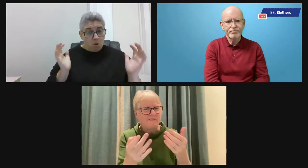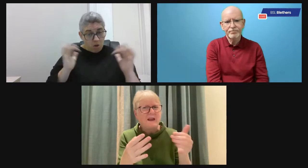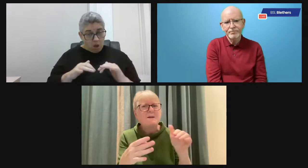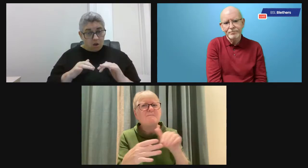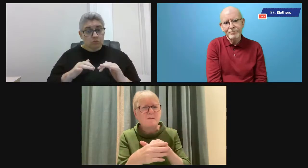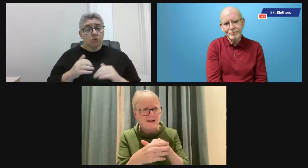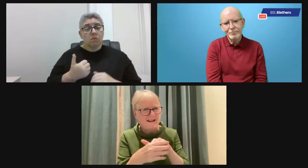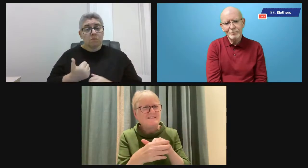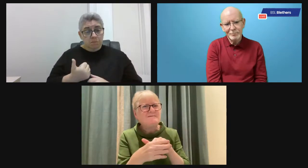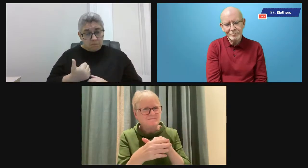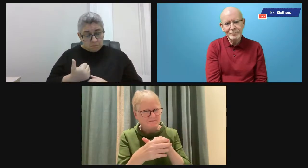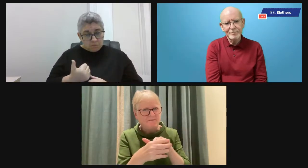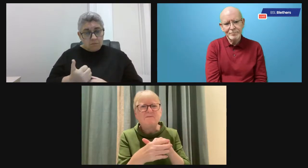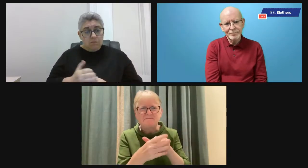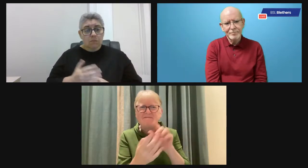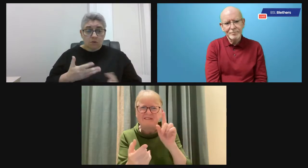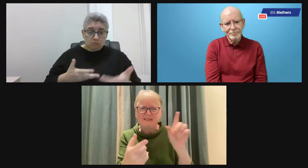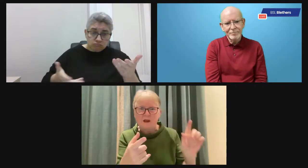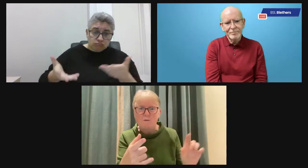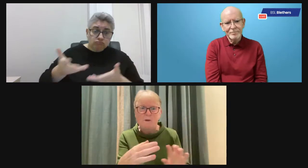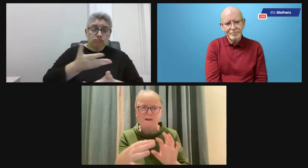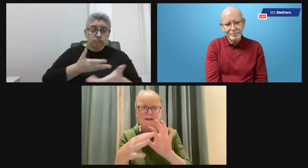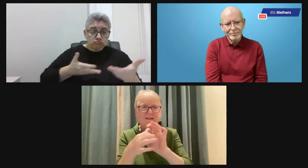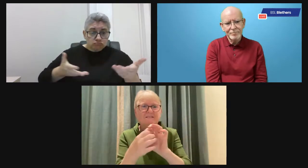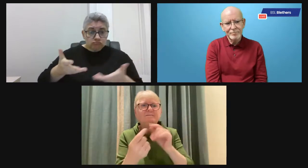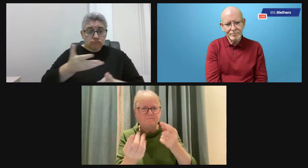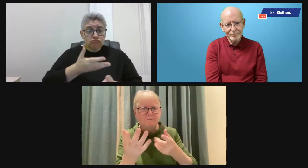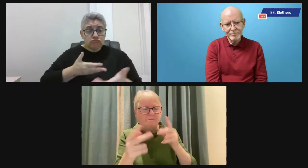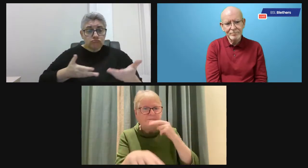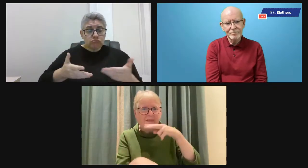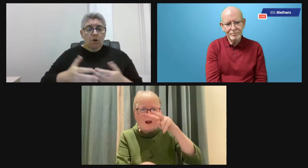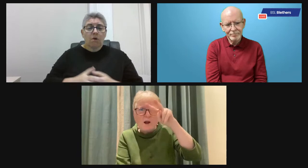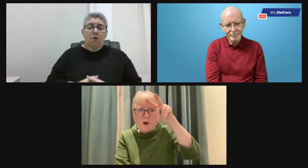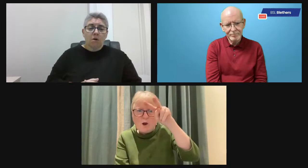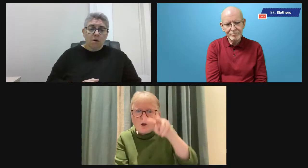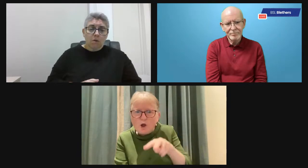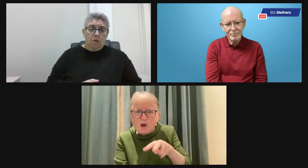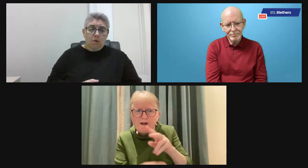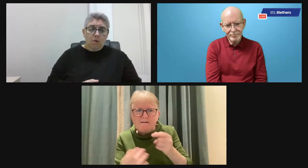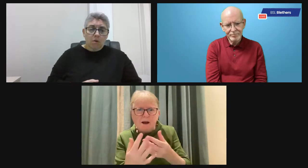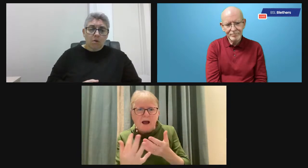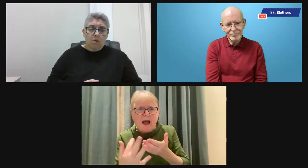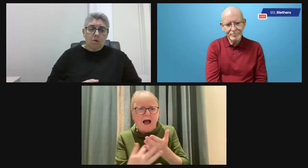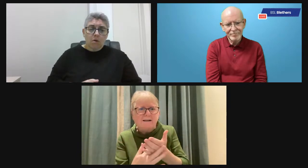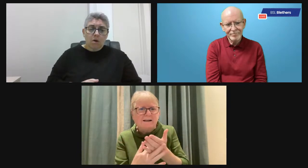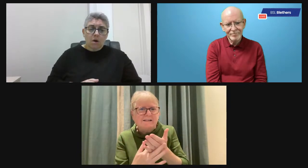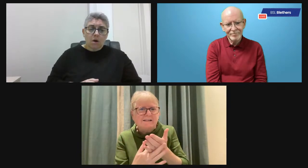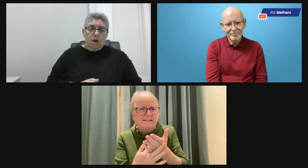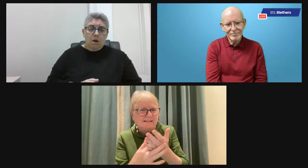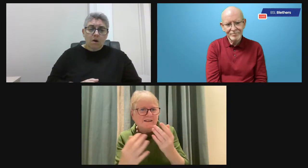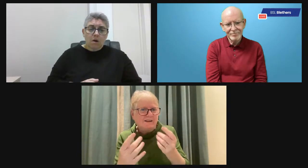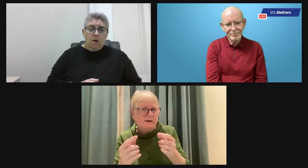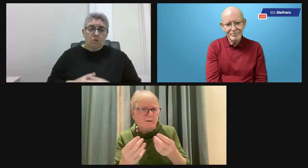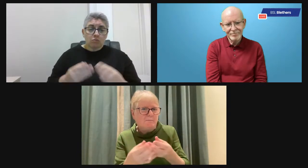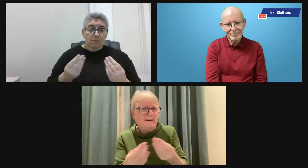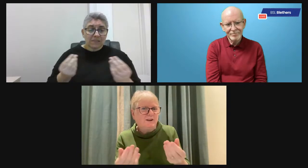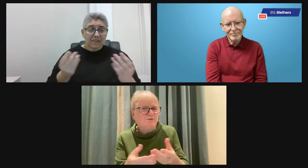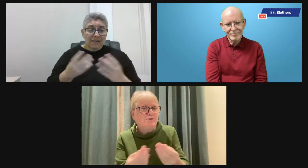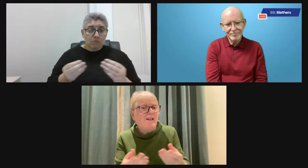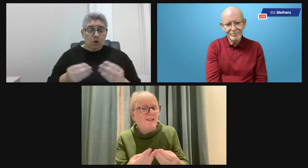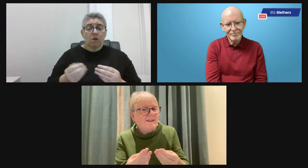we can set up a Google Classroom within that. You know, if you're a member, you can set up a Google Classroom and link into that.